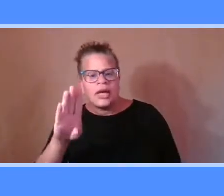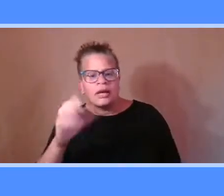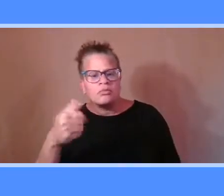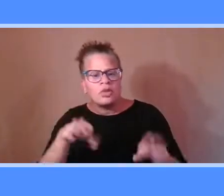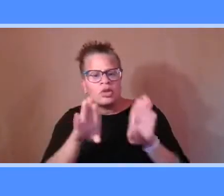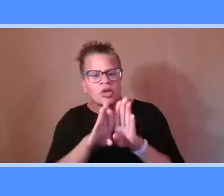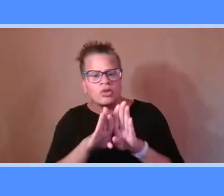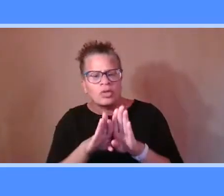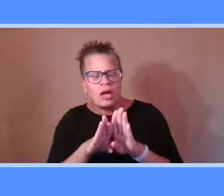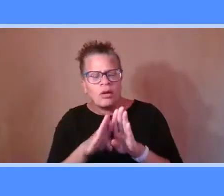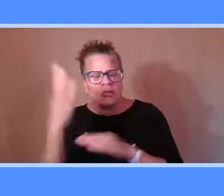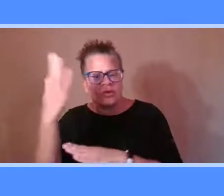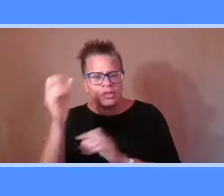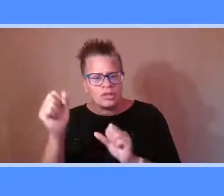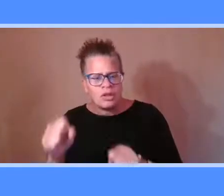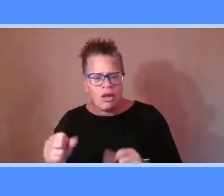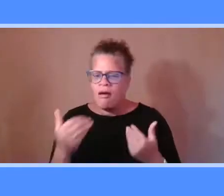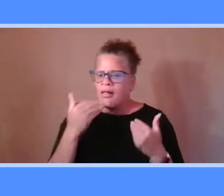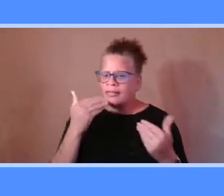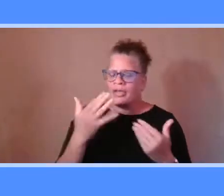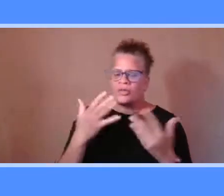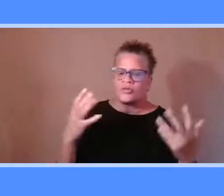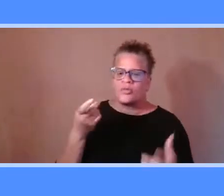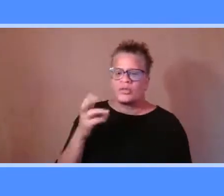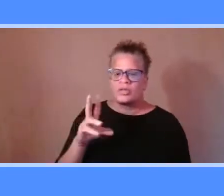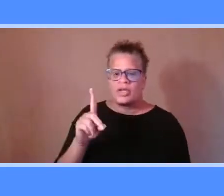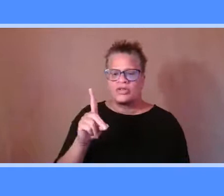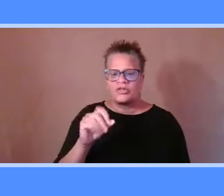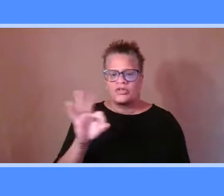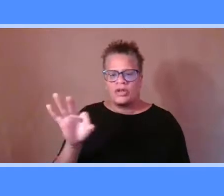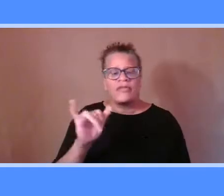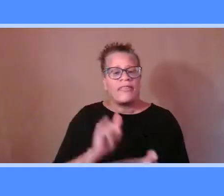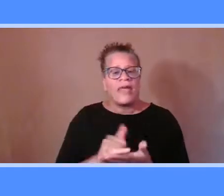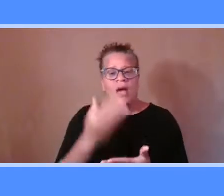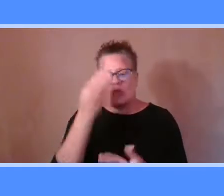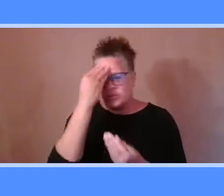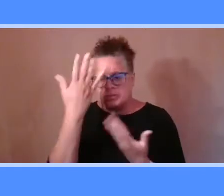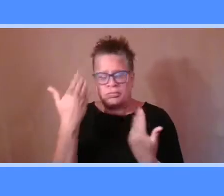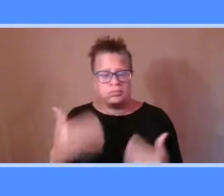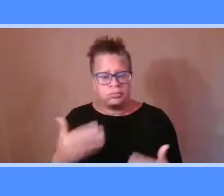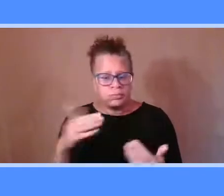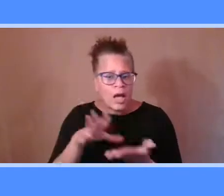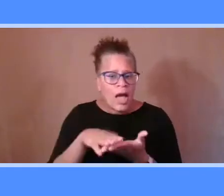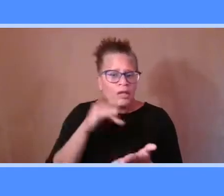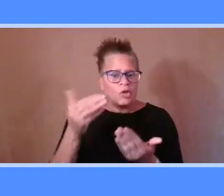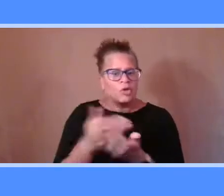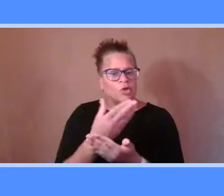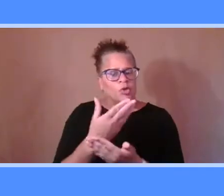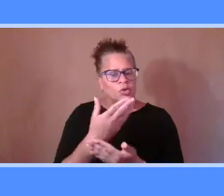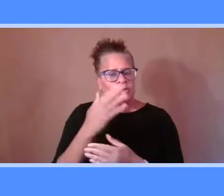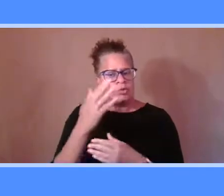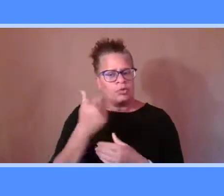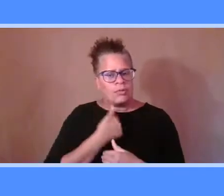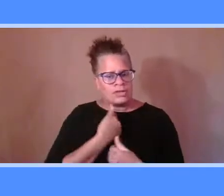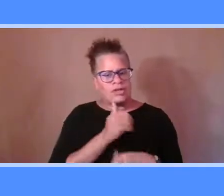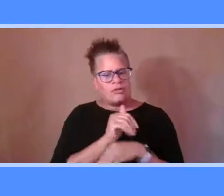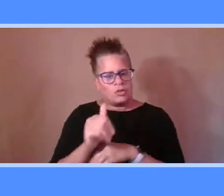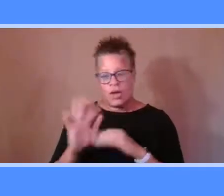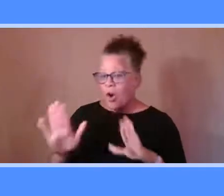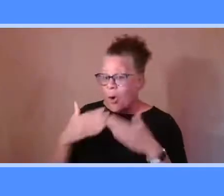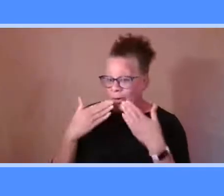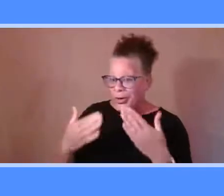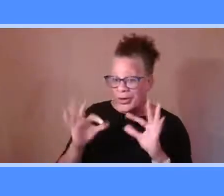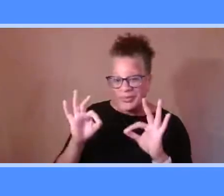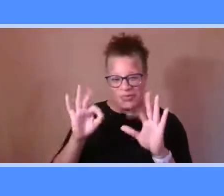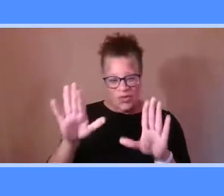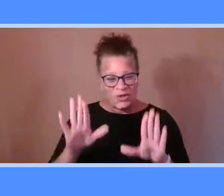out? Yes, thank you so much, Dr. Duffy. That was very informative. I even learned a few new things myself. Oh, good. This is really